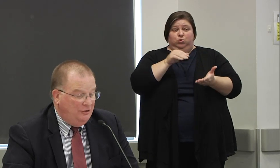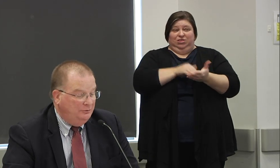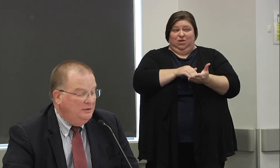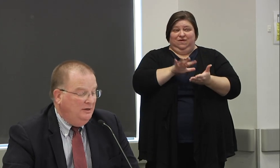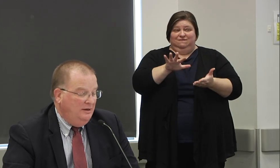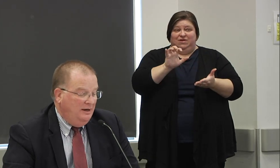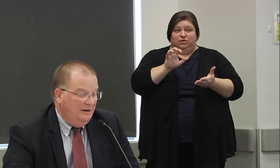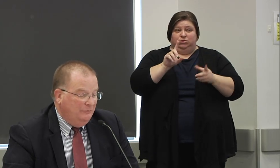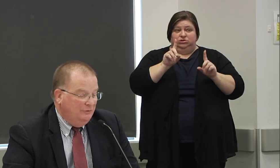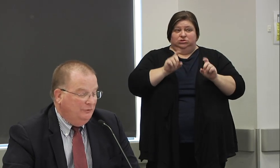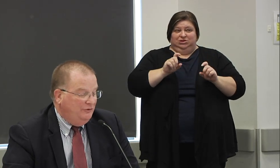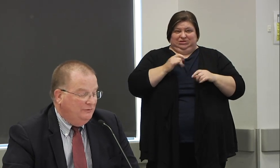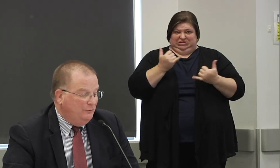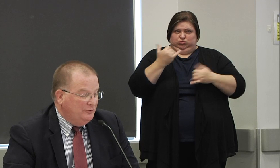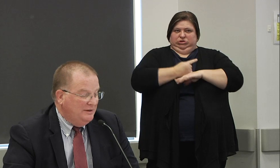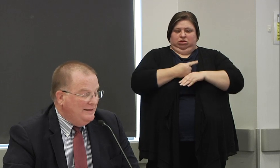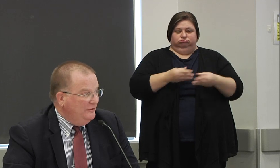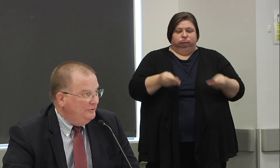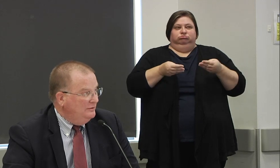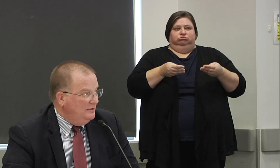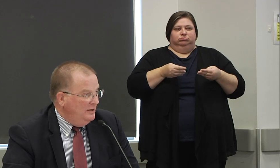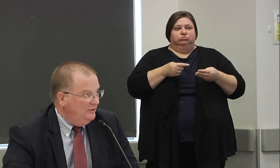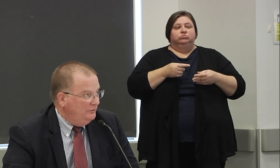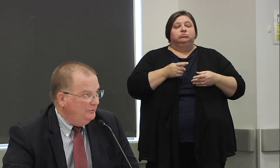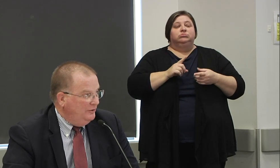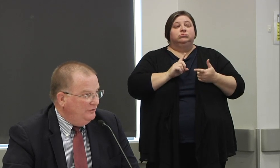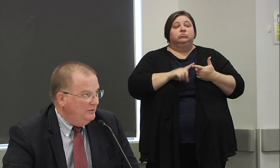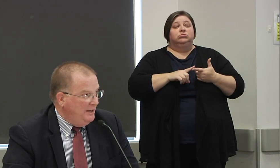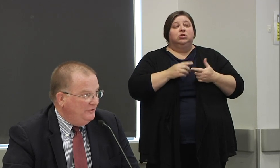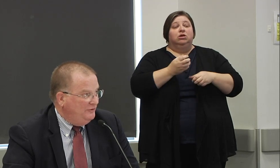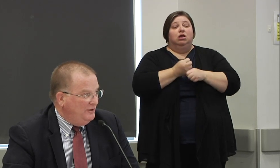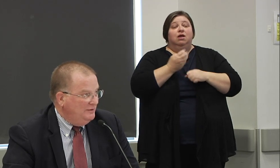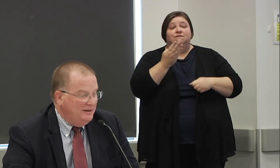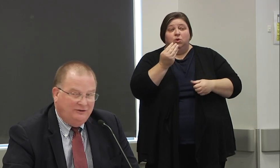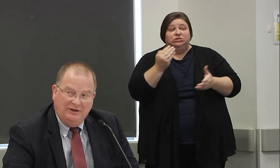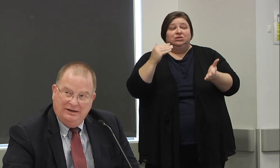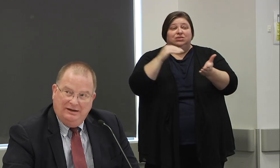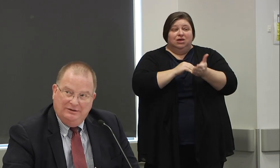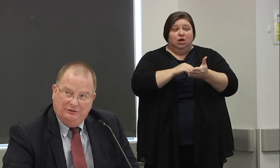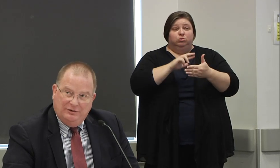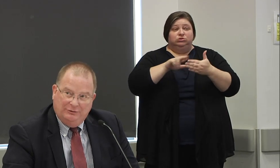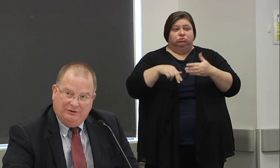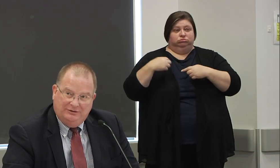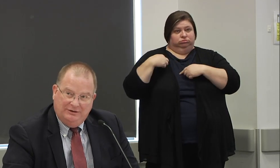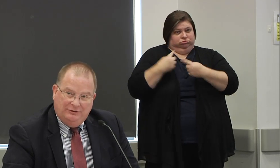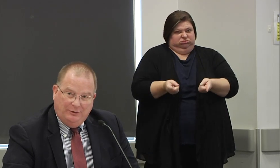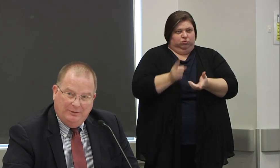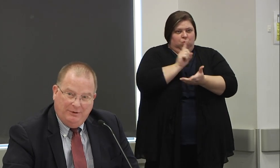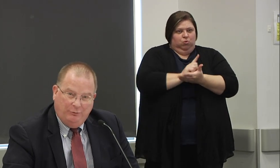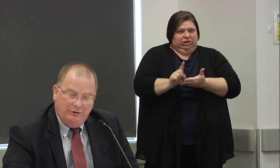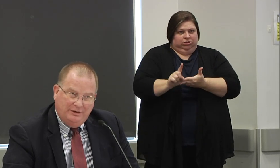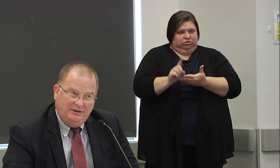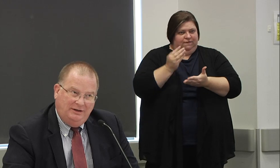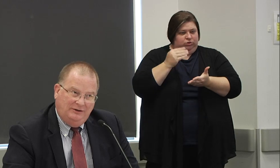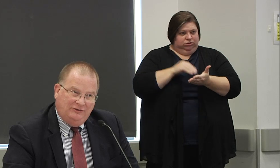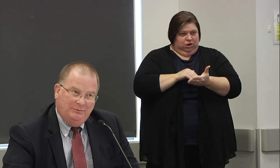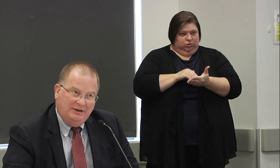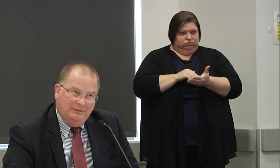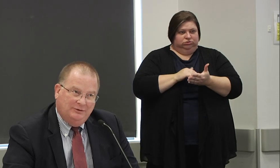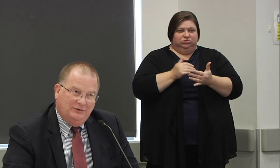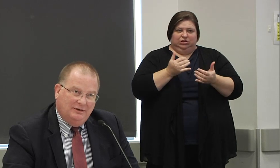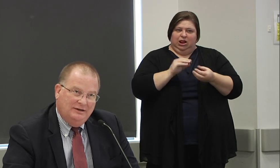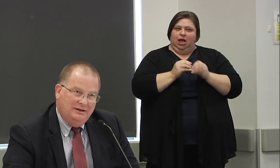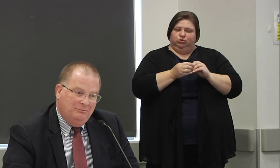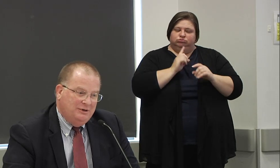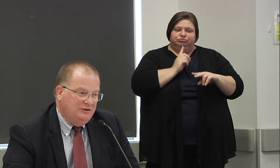alone. We've received 14,000 test results in the past 7 days, and those numbers continue to ramp up. One of the keys to being able